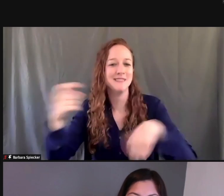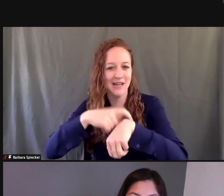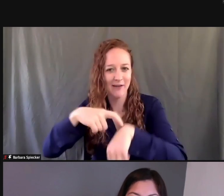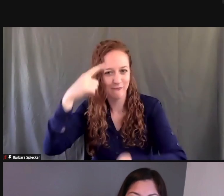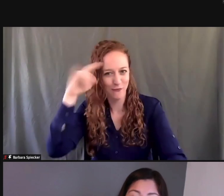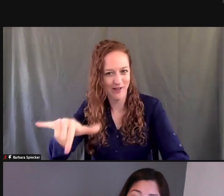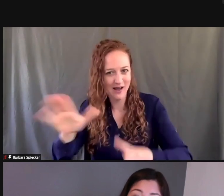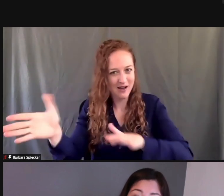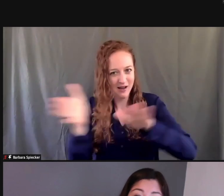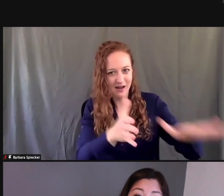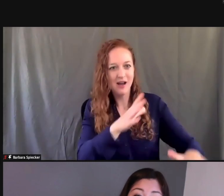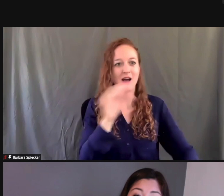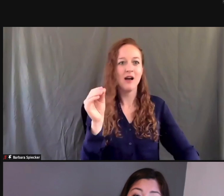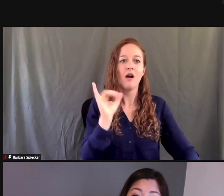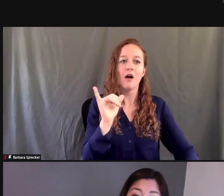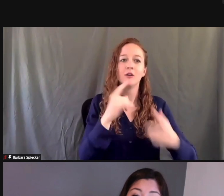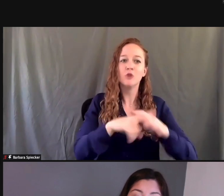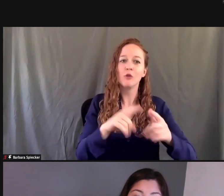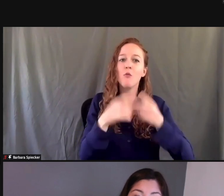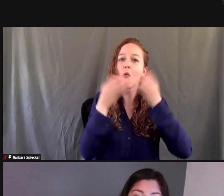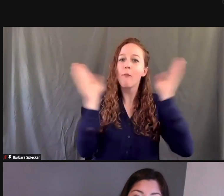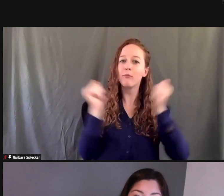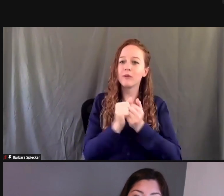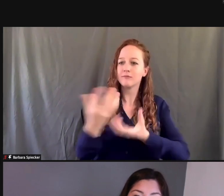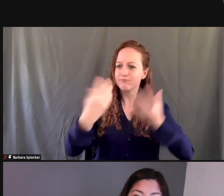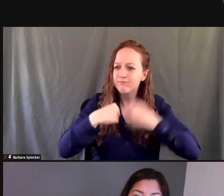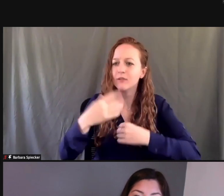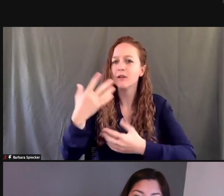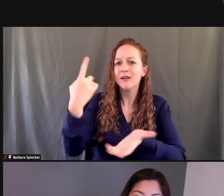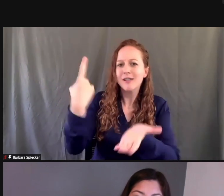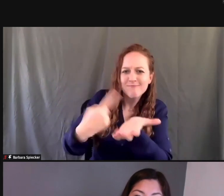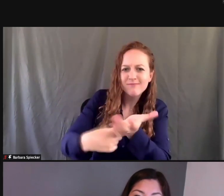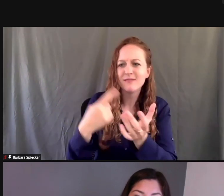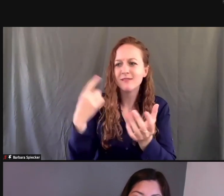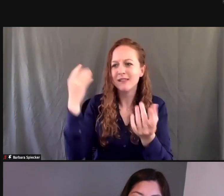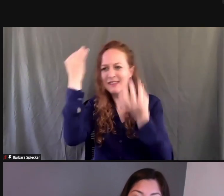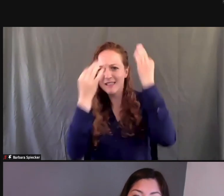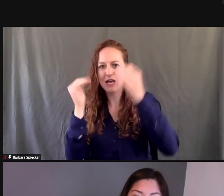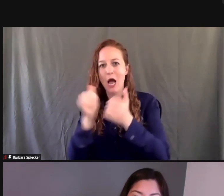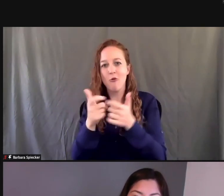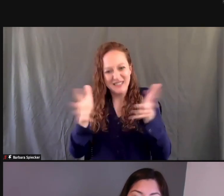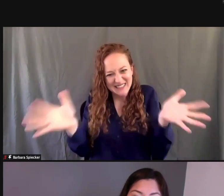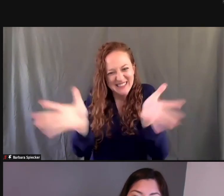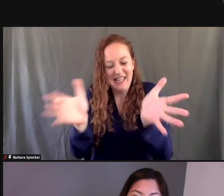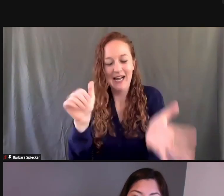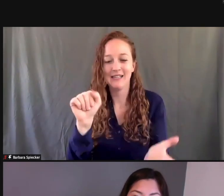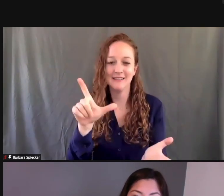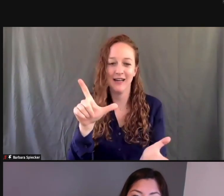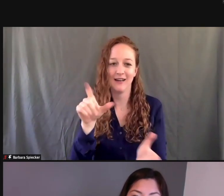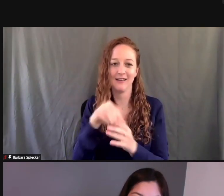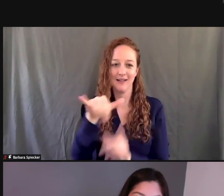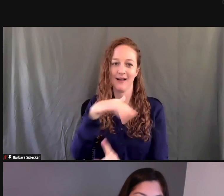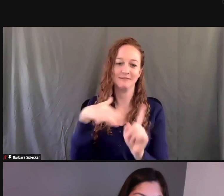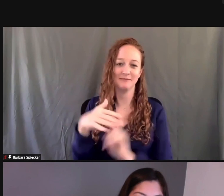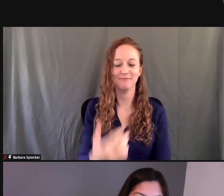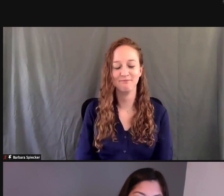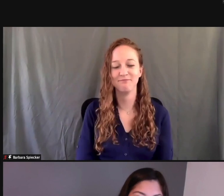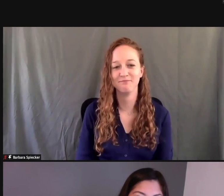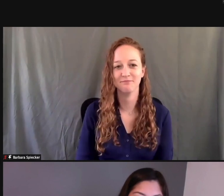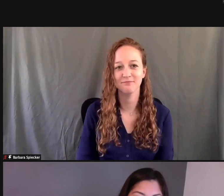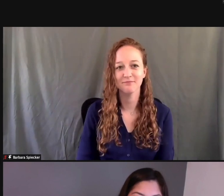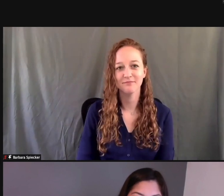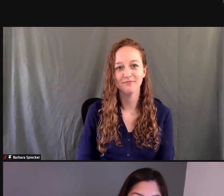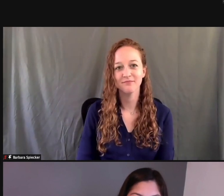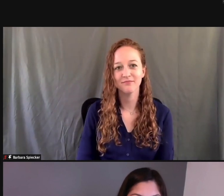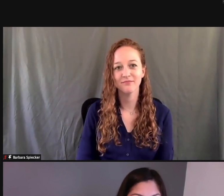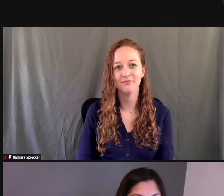So this is not just the two of us. This involves all of you as well. Right. And through that journey, Alicia and